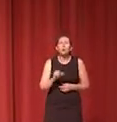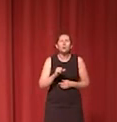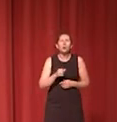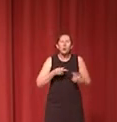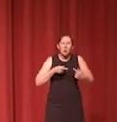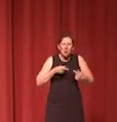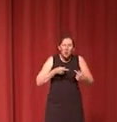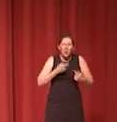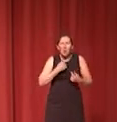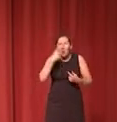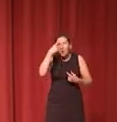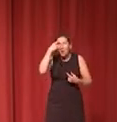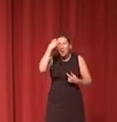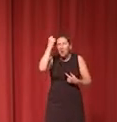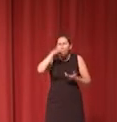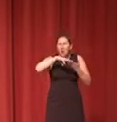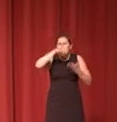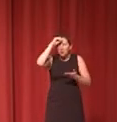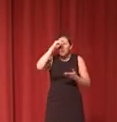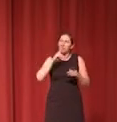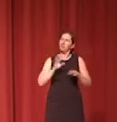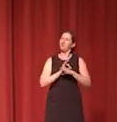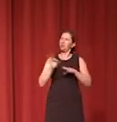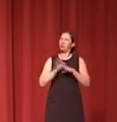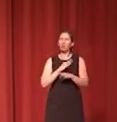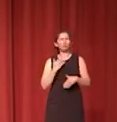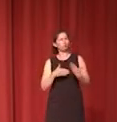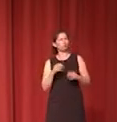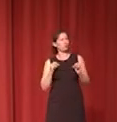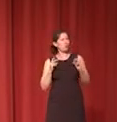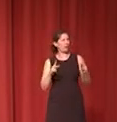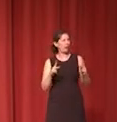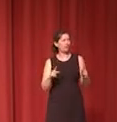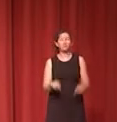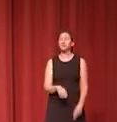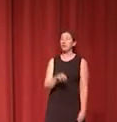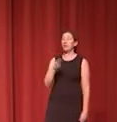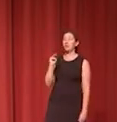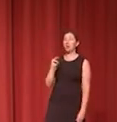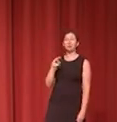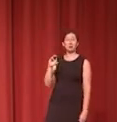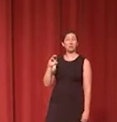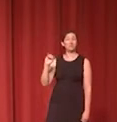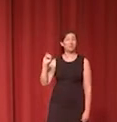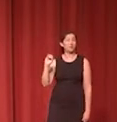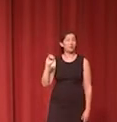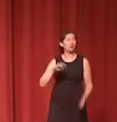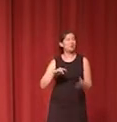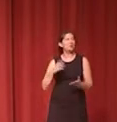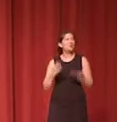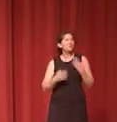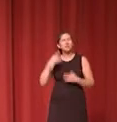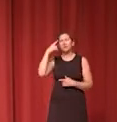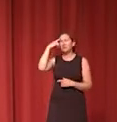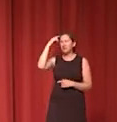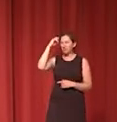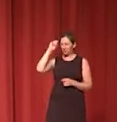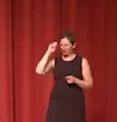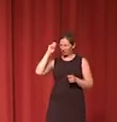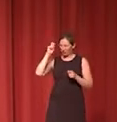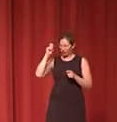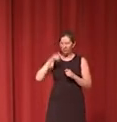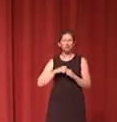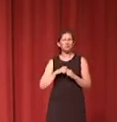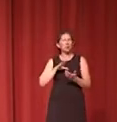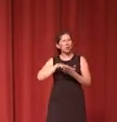still functioning okay. In mild cognitive impairment, we may start having memory changes, learning changes that show up